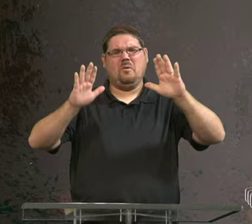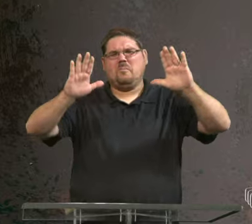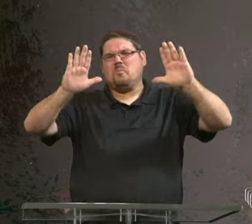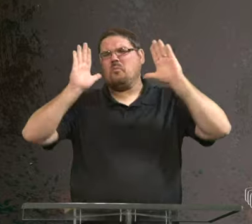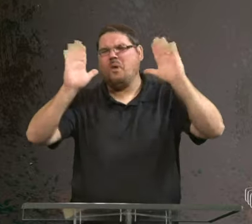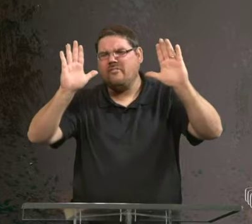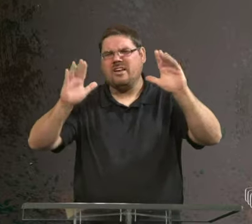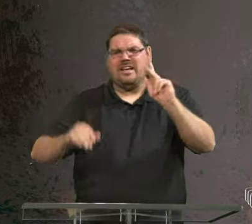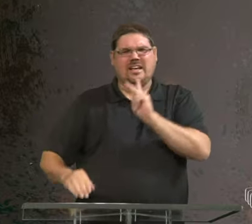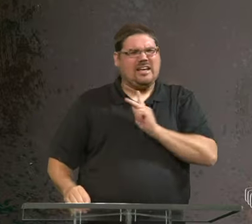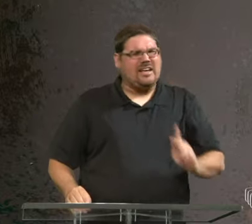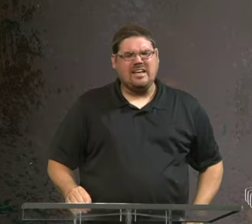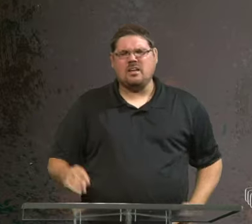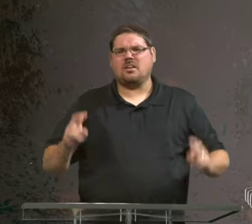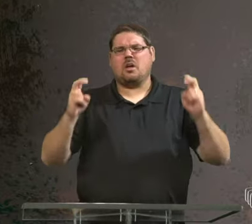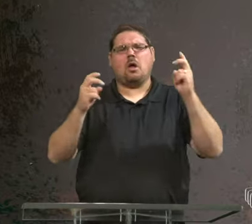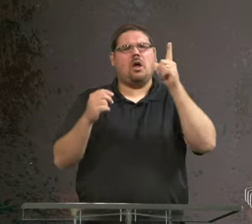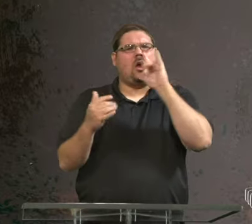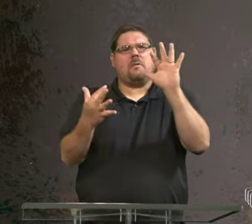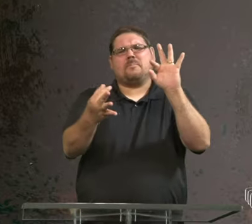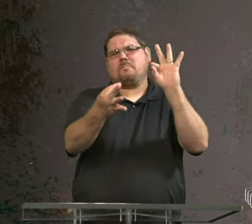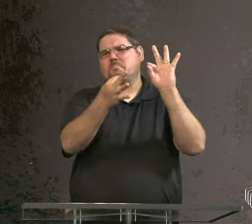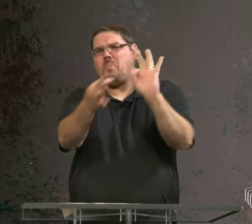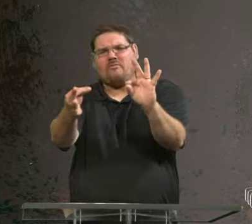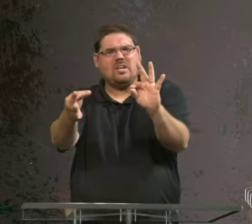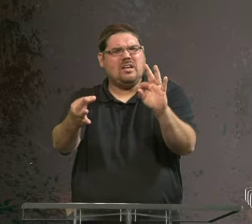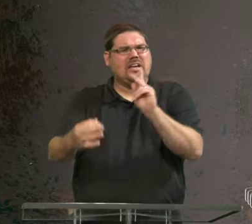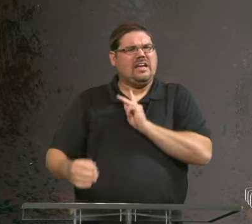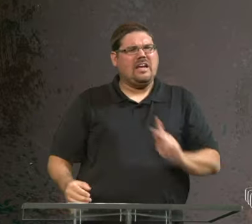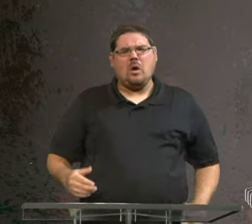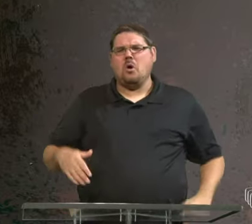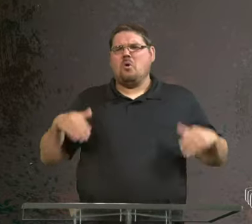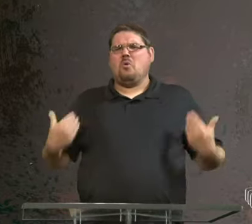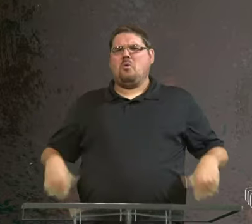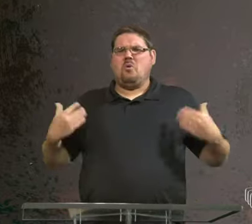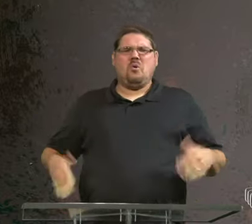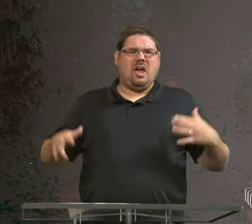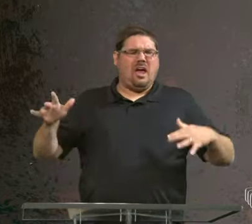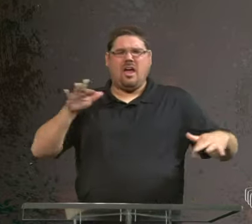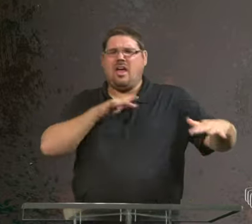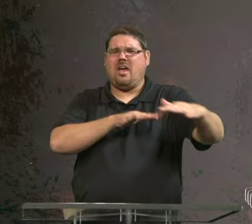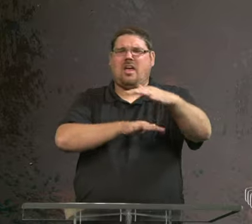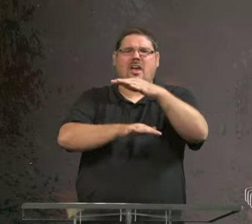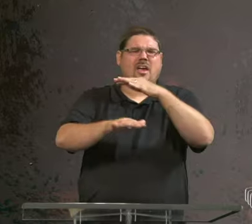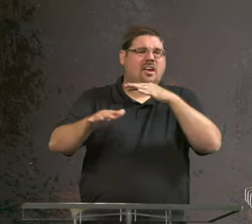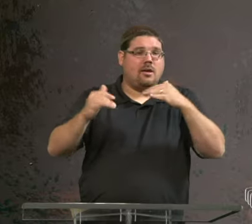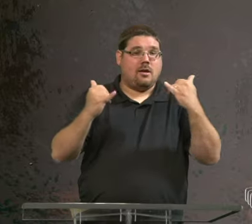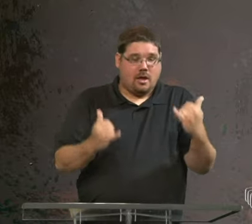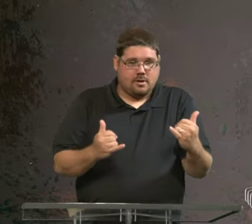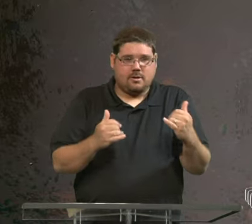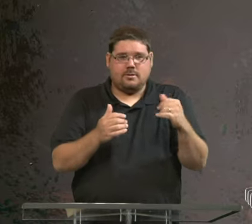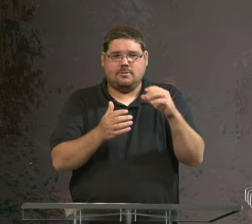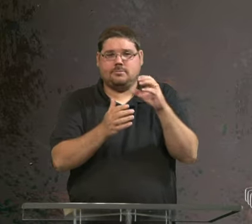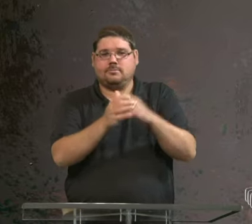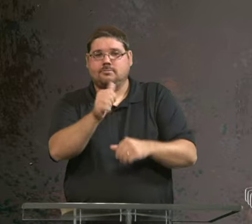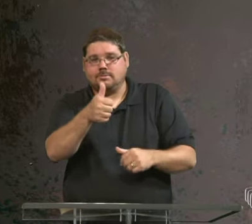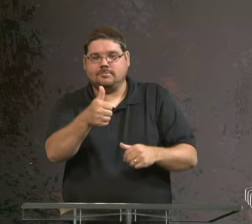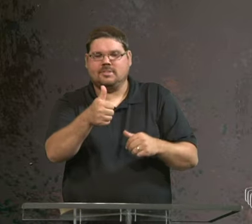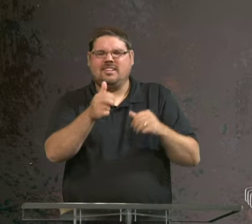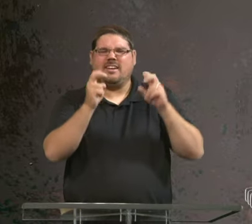the description of how Solomon was such a wonderful king. It looked like he was going to be a perfect king. Everything